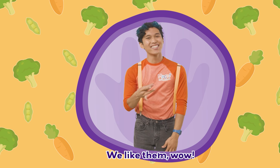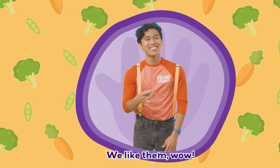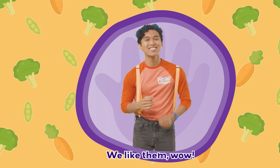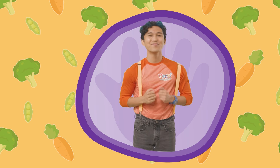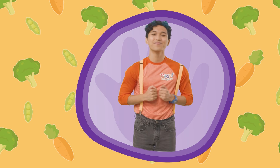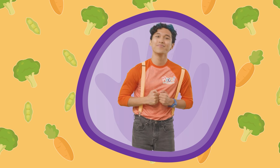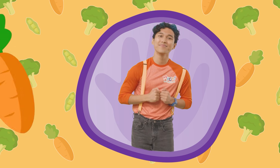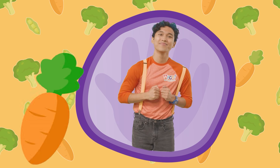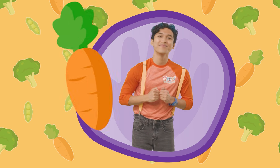Wow!